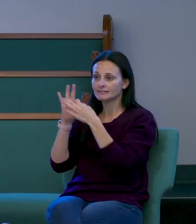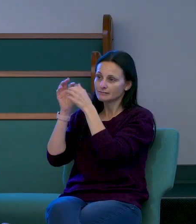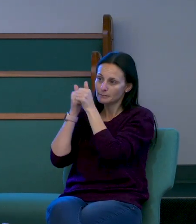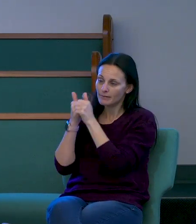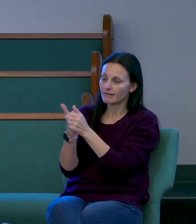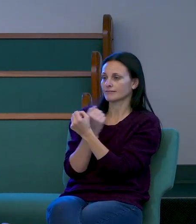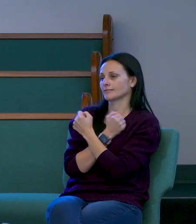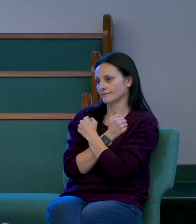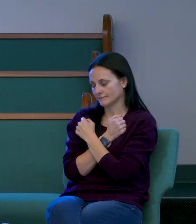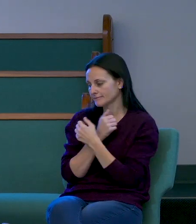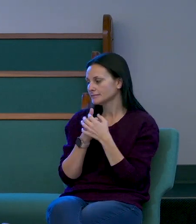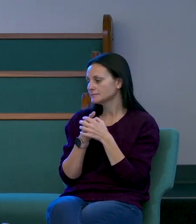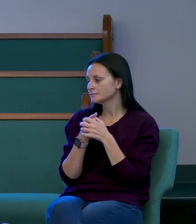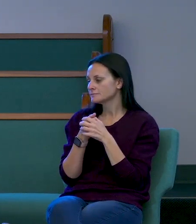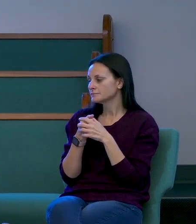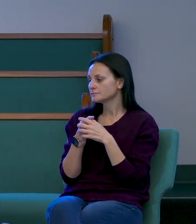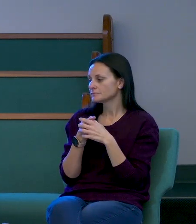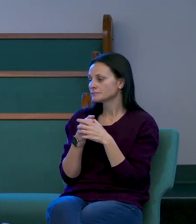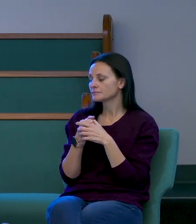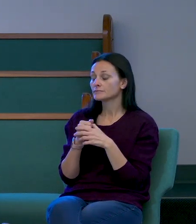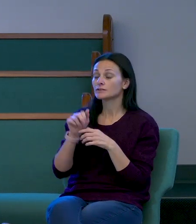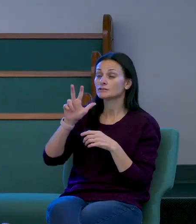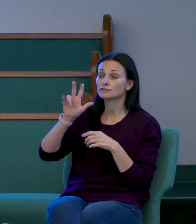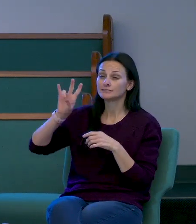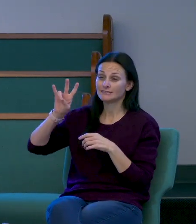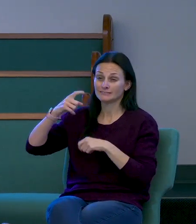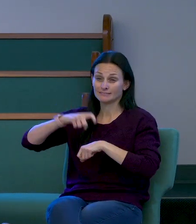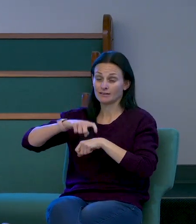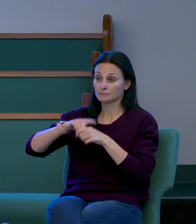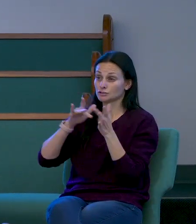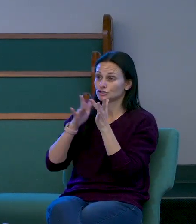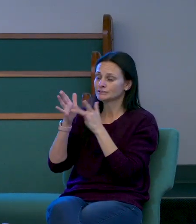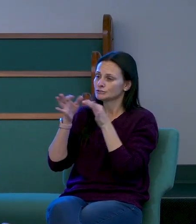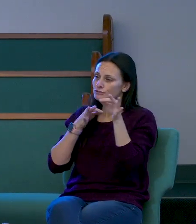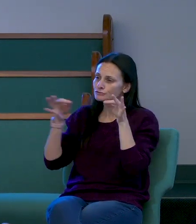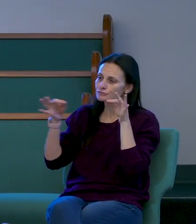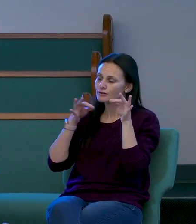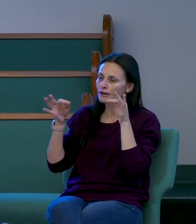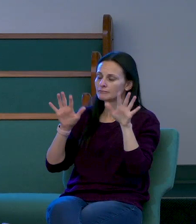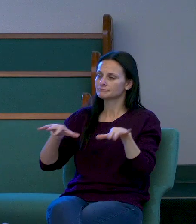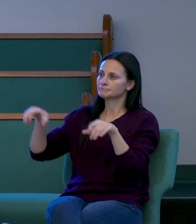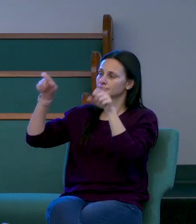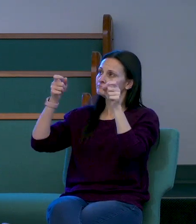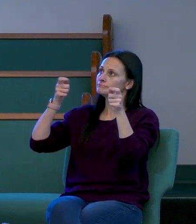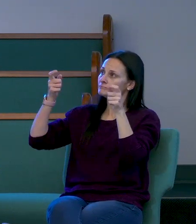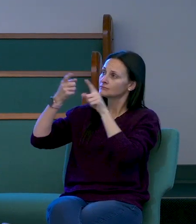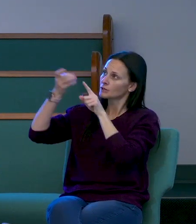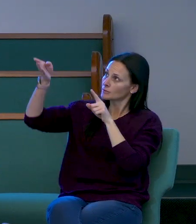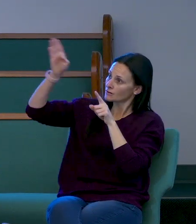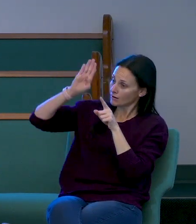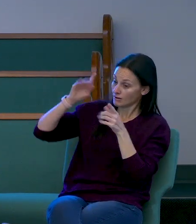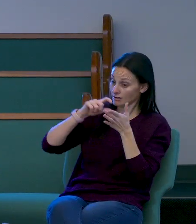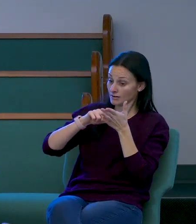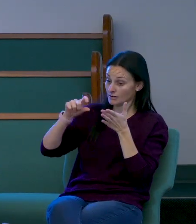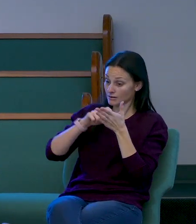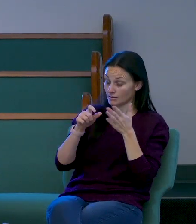love. In the 37 times that Jesus describes the reign of God in the